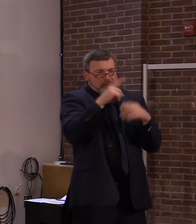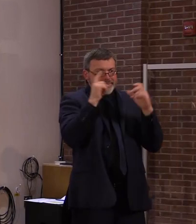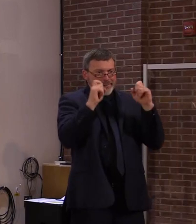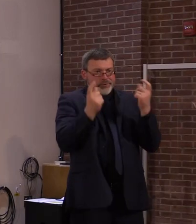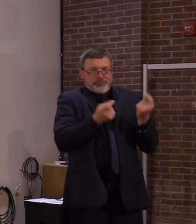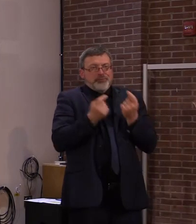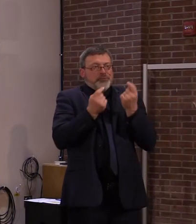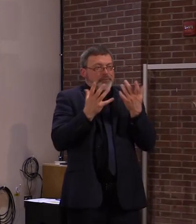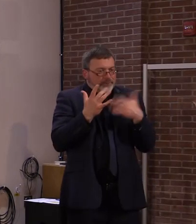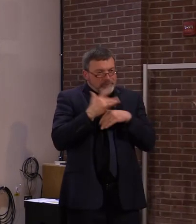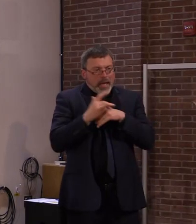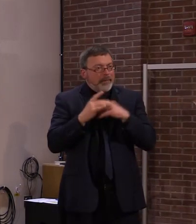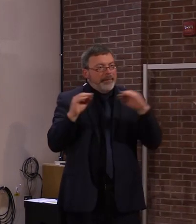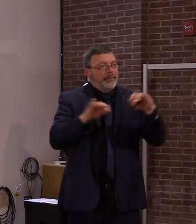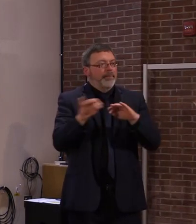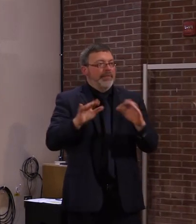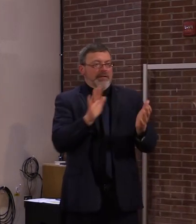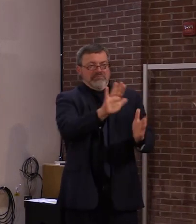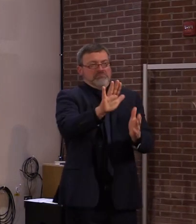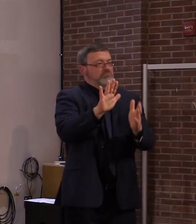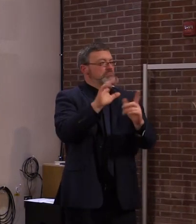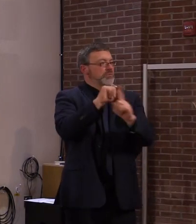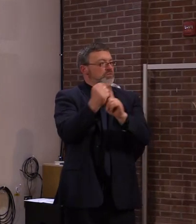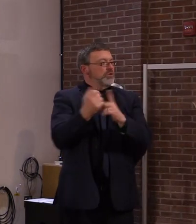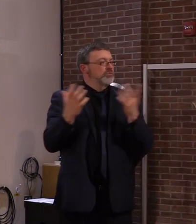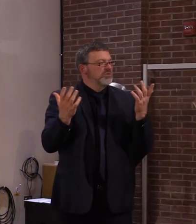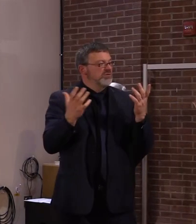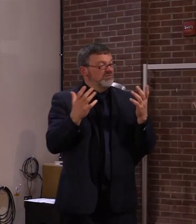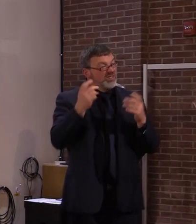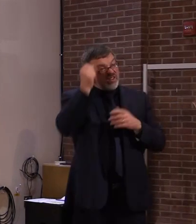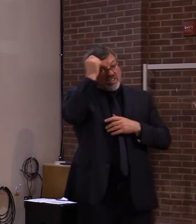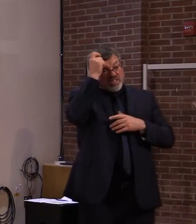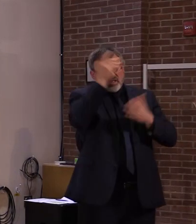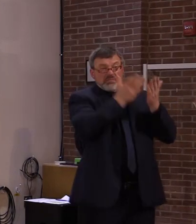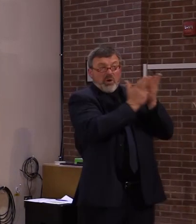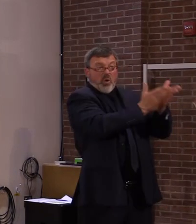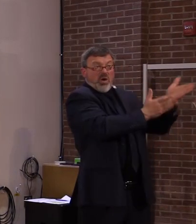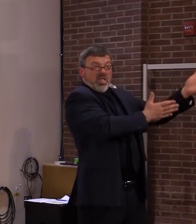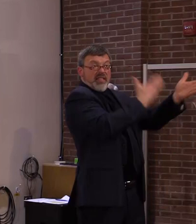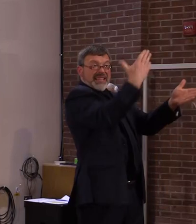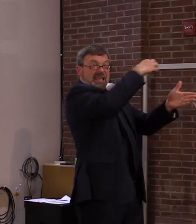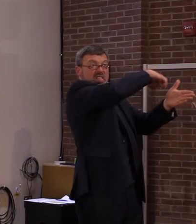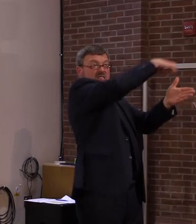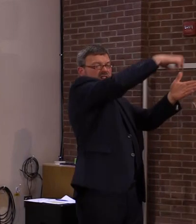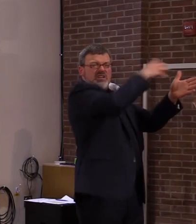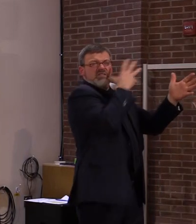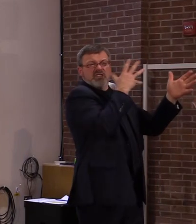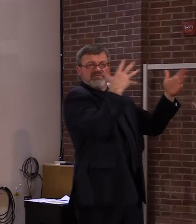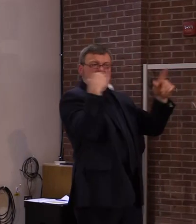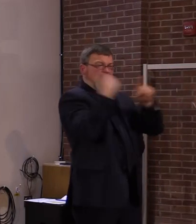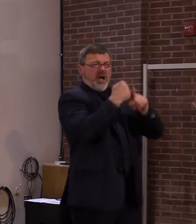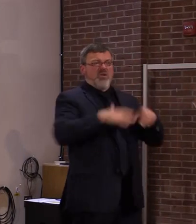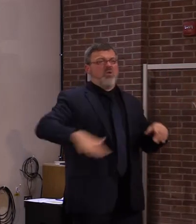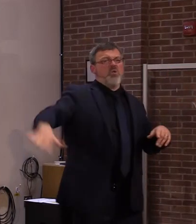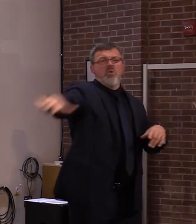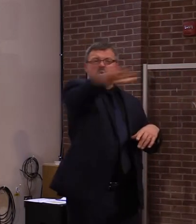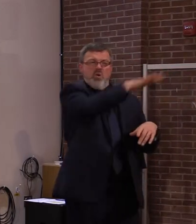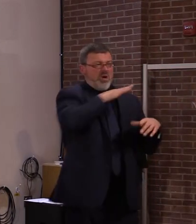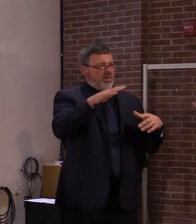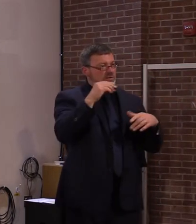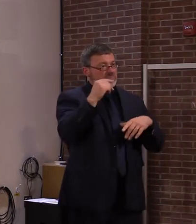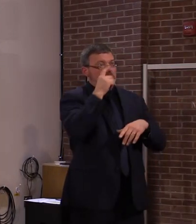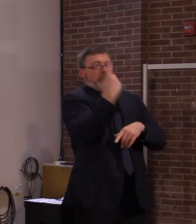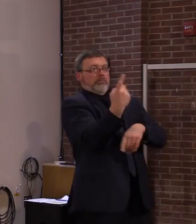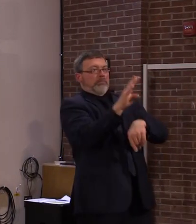us in significant ways. The supply chain issue is real. So again, trying to